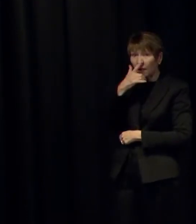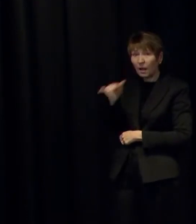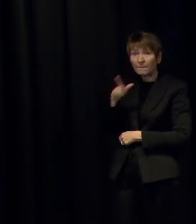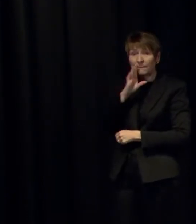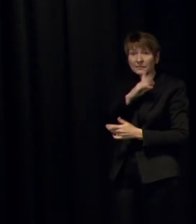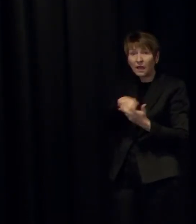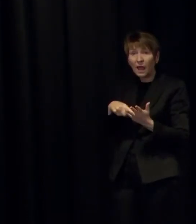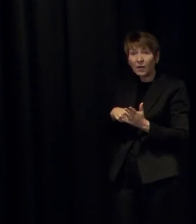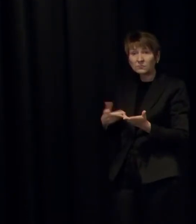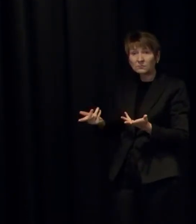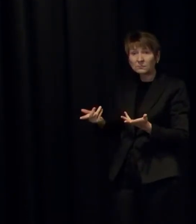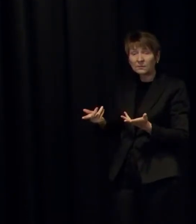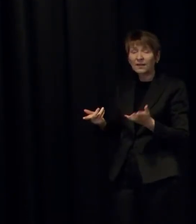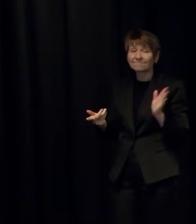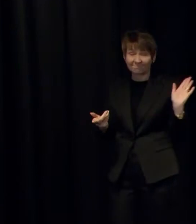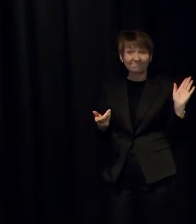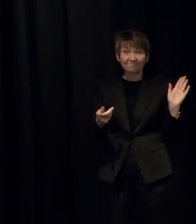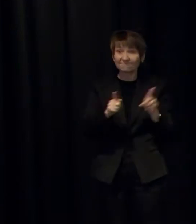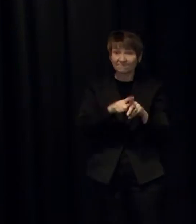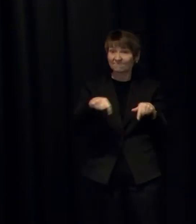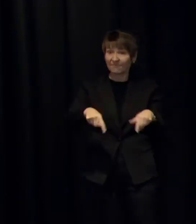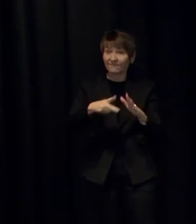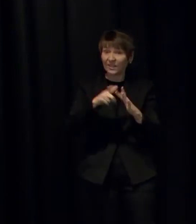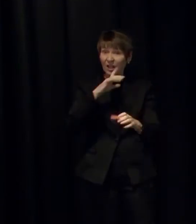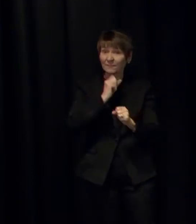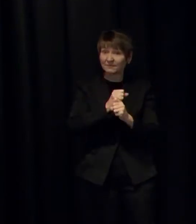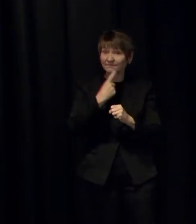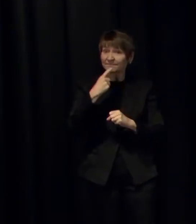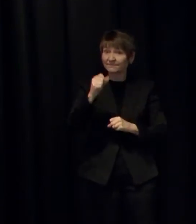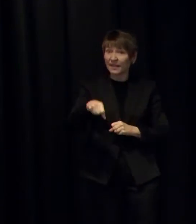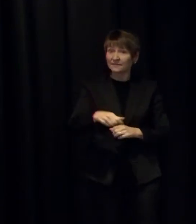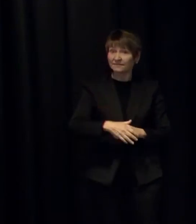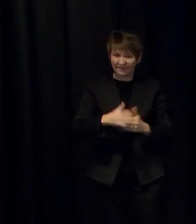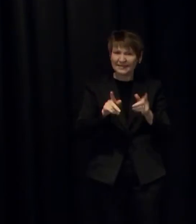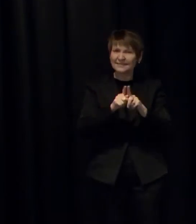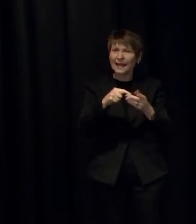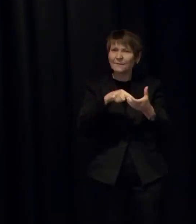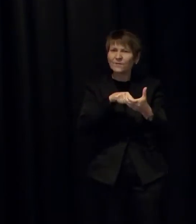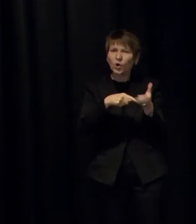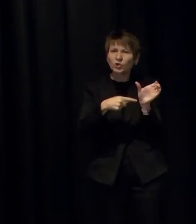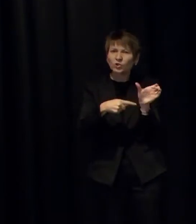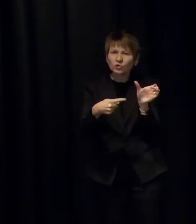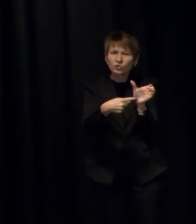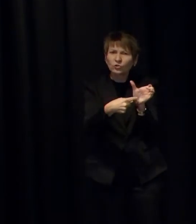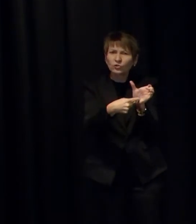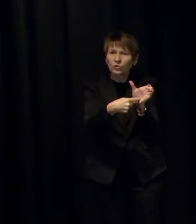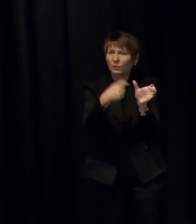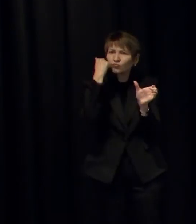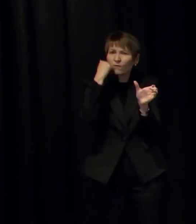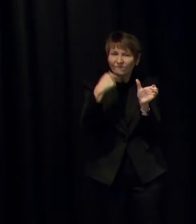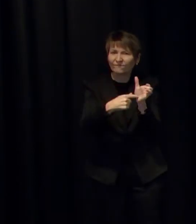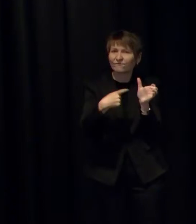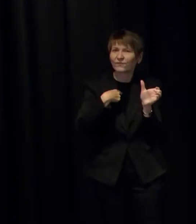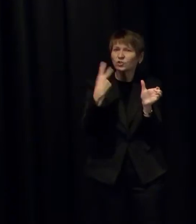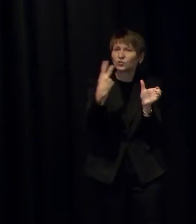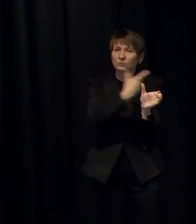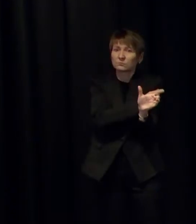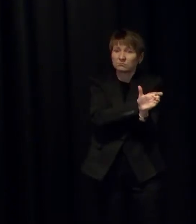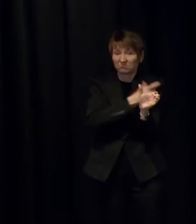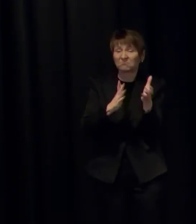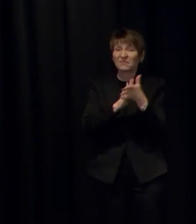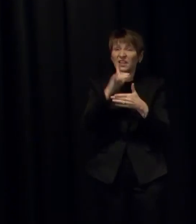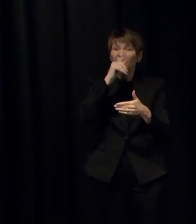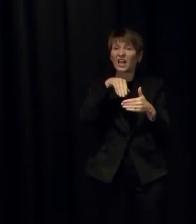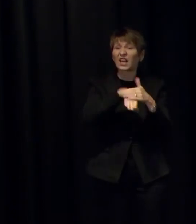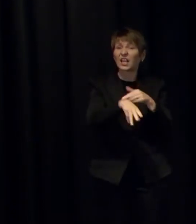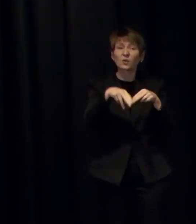enjoyment in all kinds of spheres for fully vaccinated individuals. So prior to that, though, not prior to the 80%. Well, prior to that, we were dealing with the worst